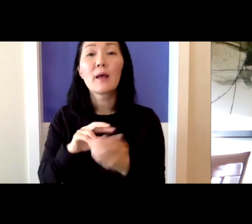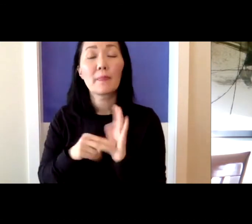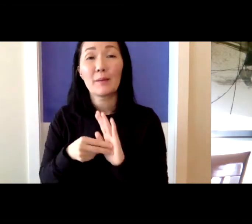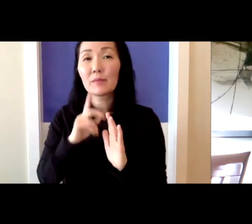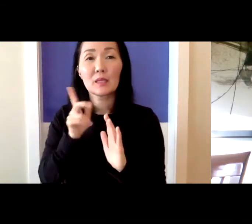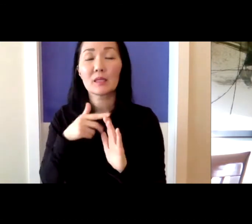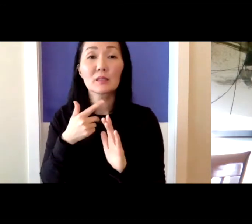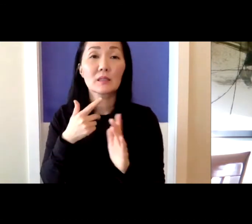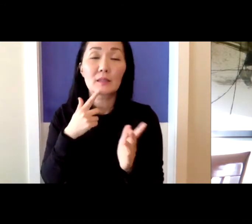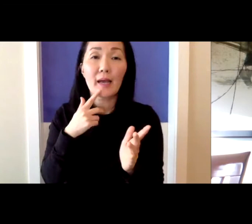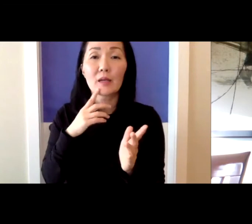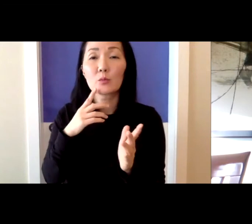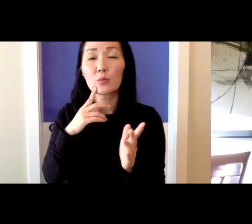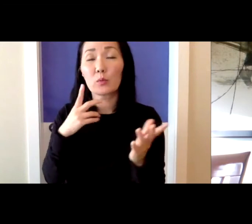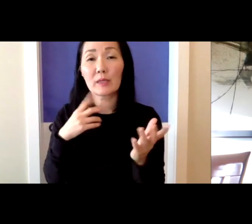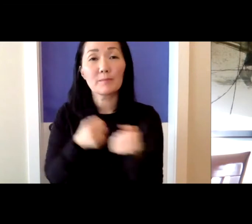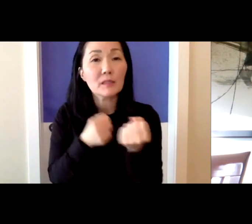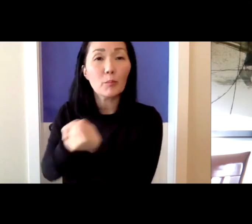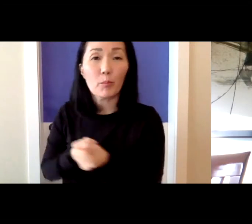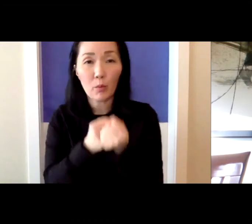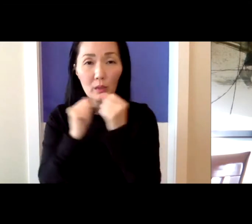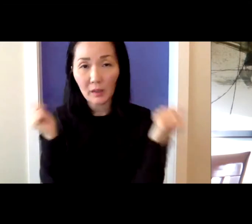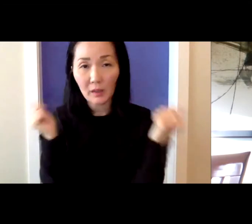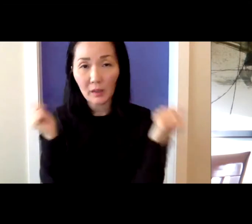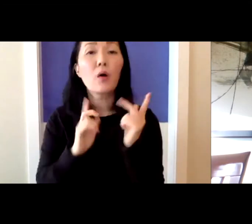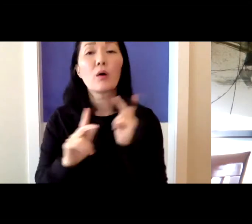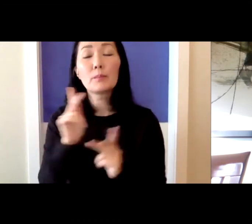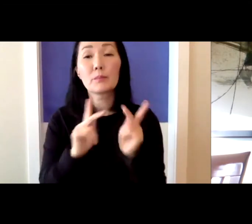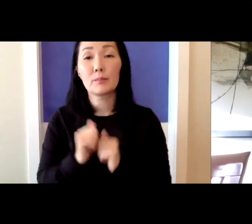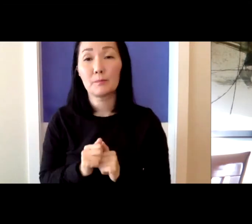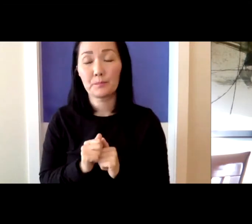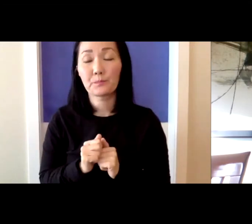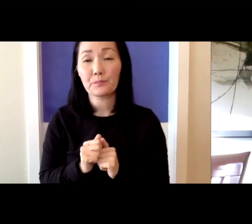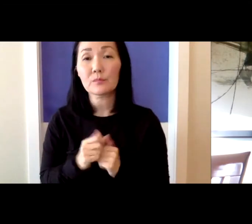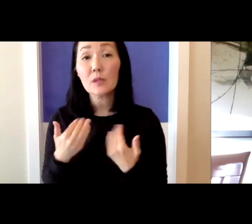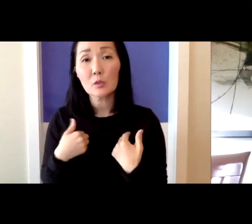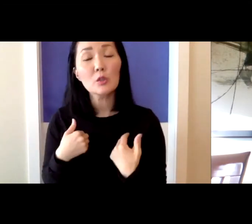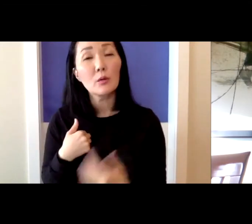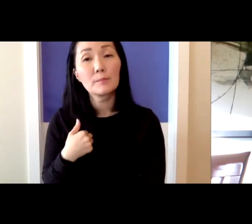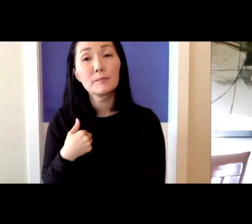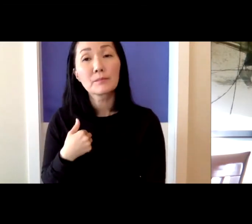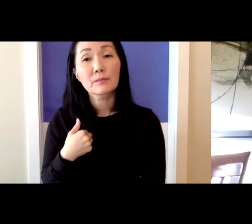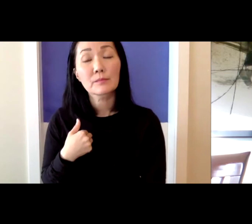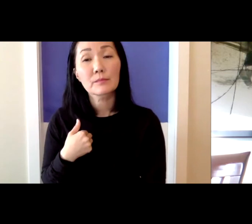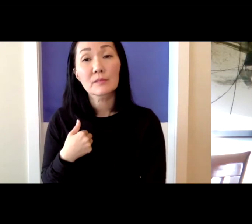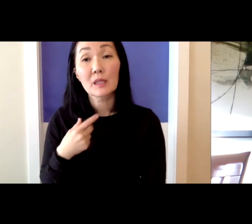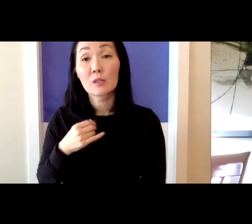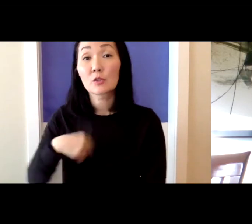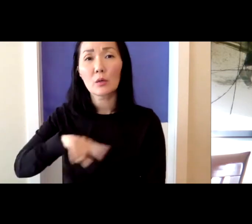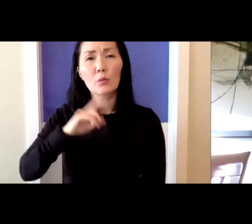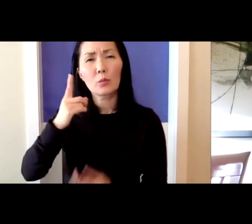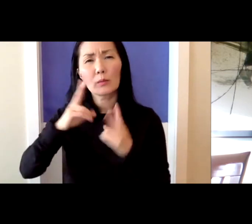behind? We met in preparation for this event and we were posed a question: who needs to give up what to make sure that it's fair for